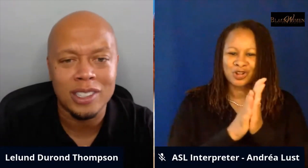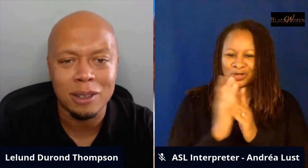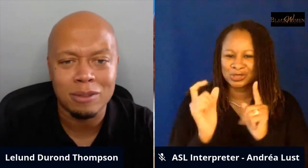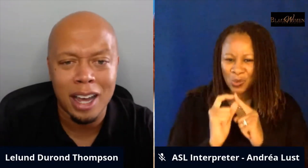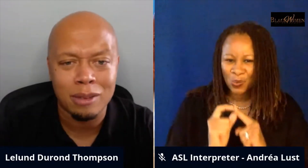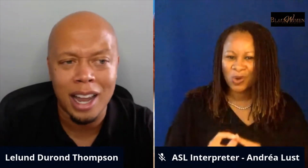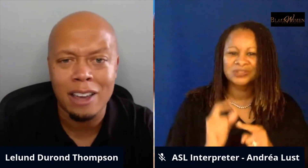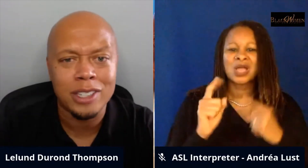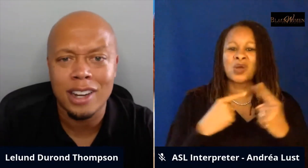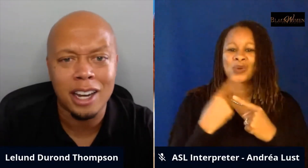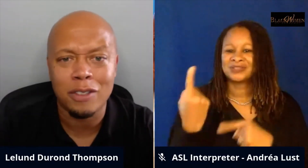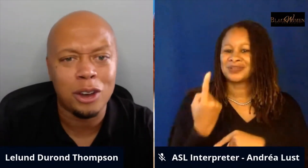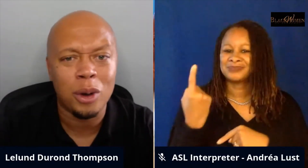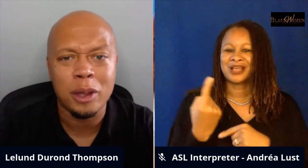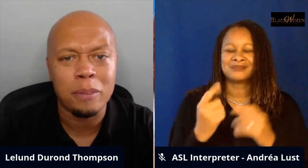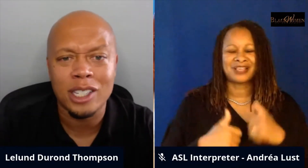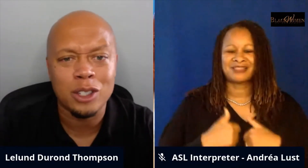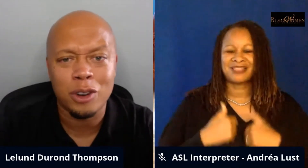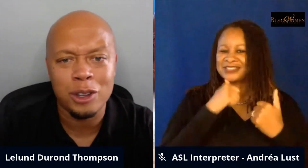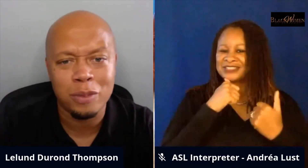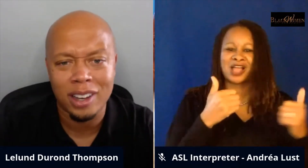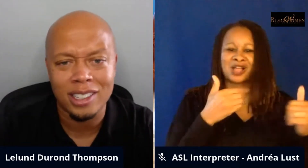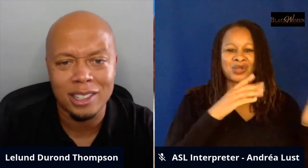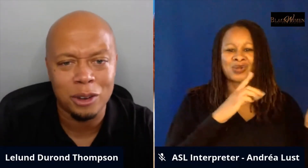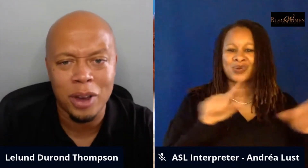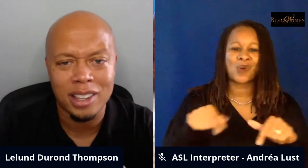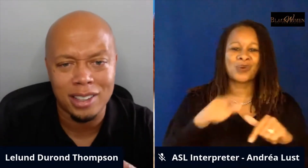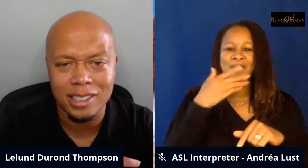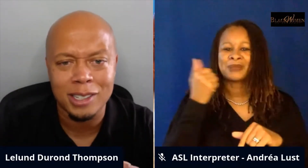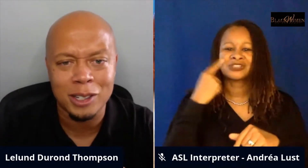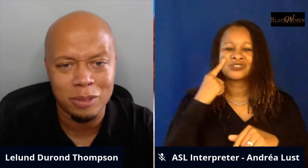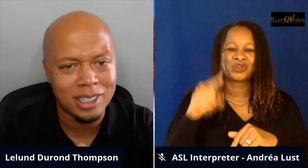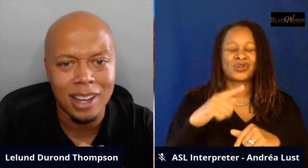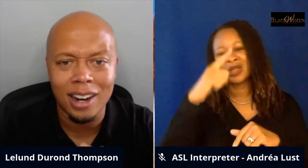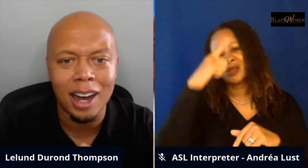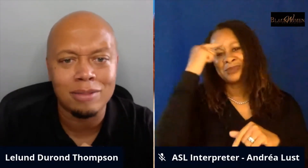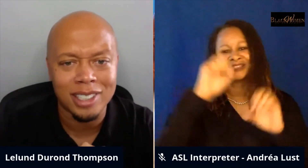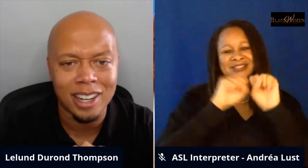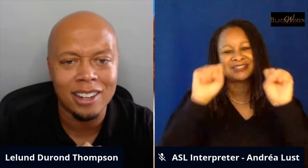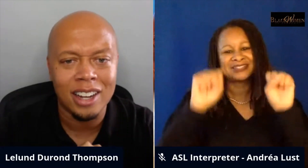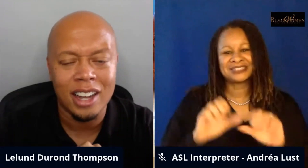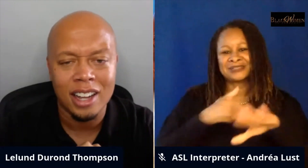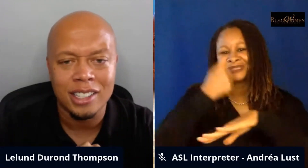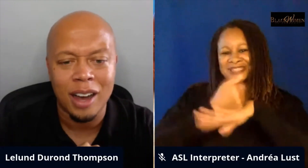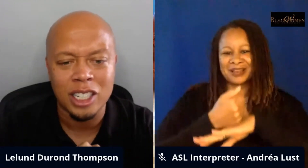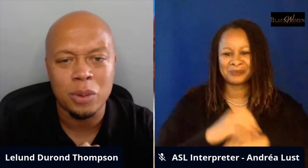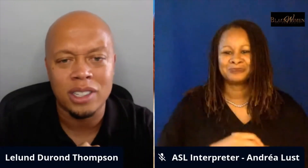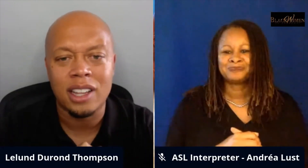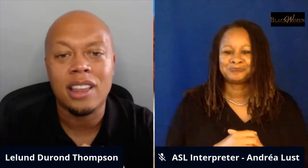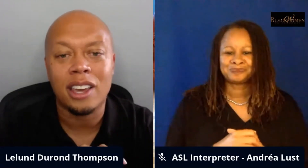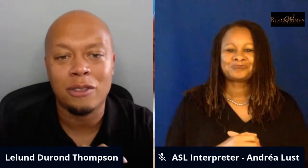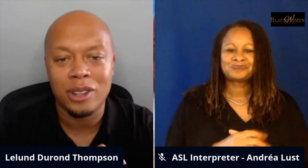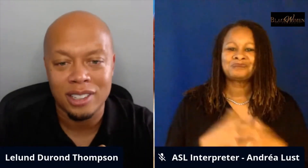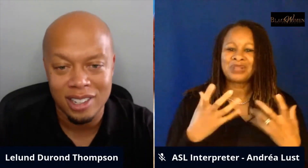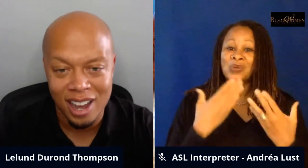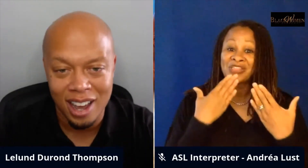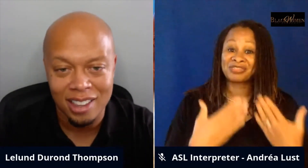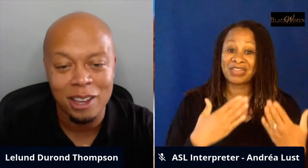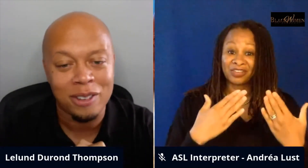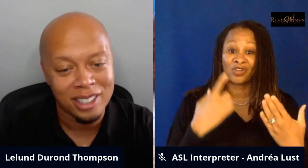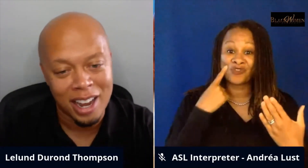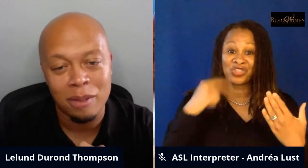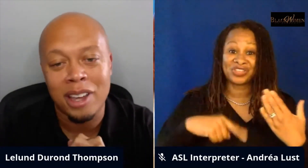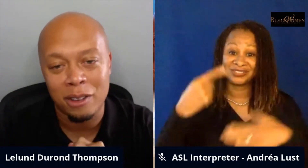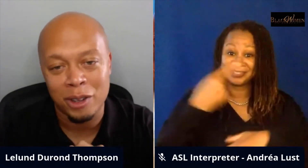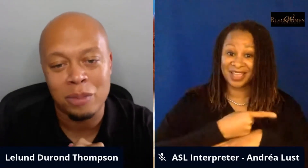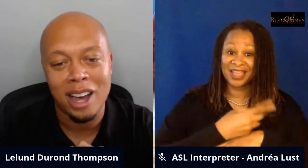words when sometimes life is not even going the best for you because of the way that the system is set up, So I just want to say thank you for this day. Thank